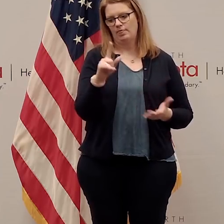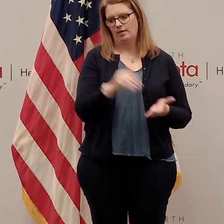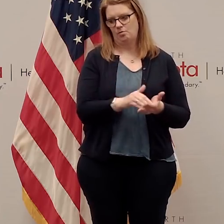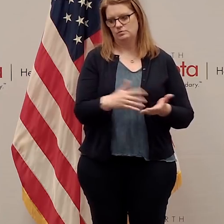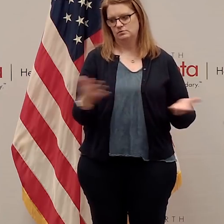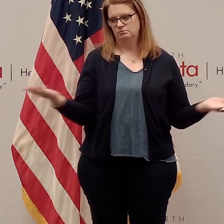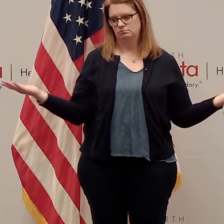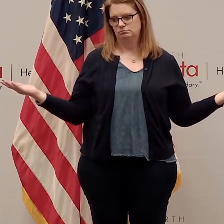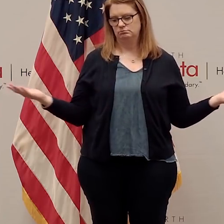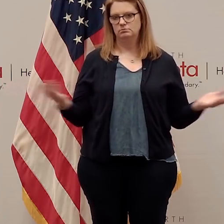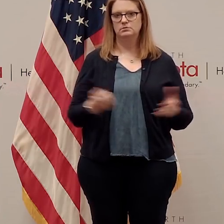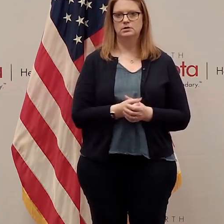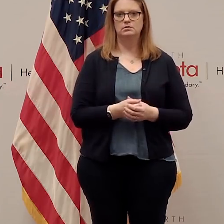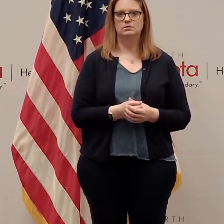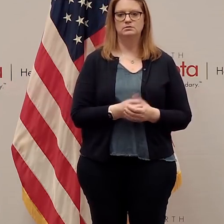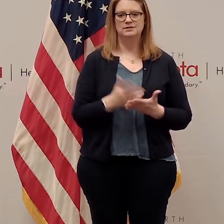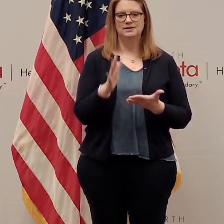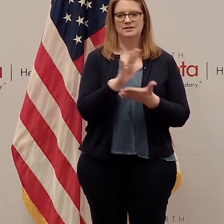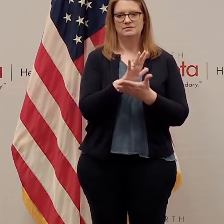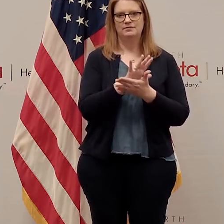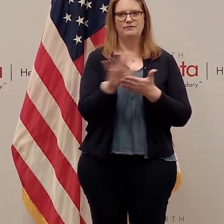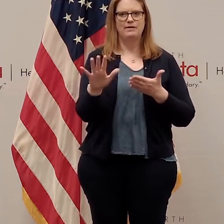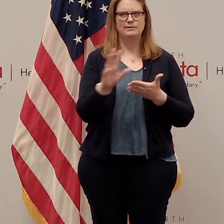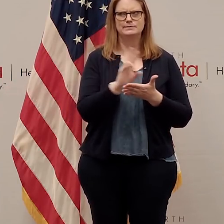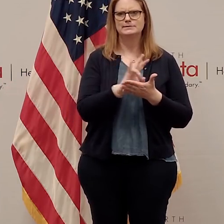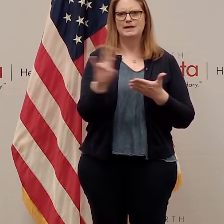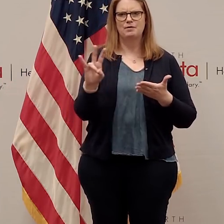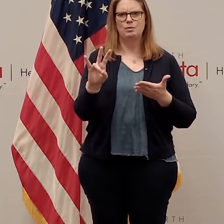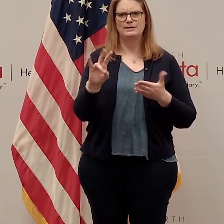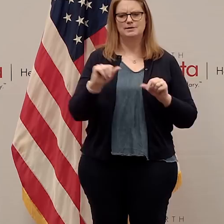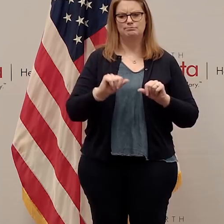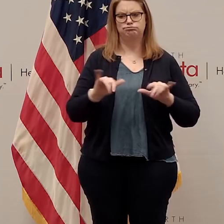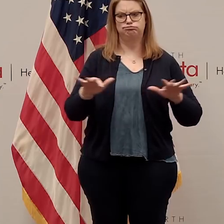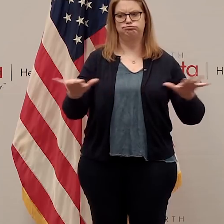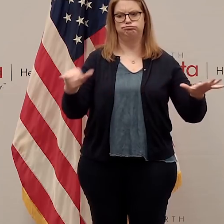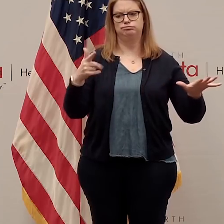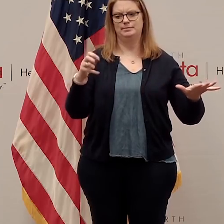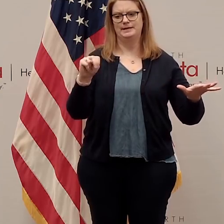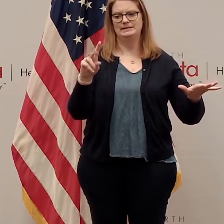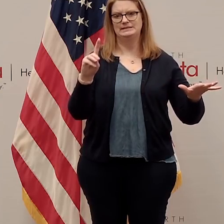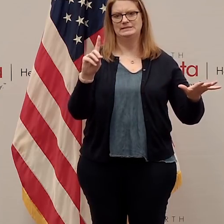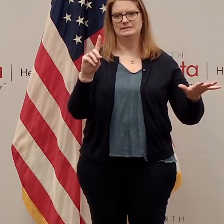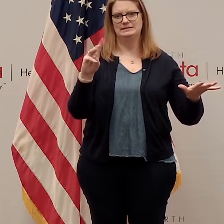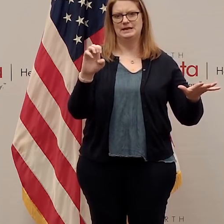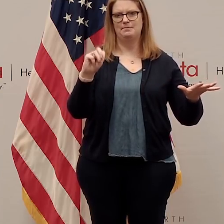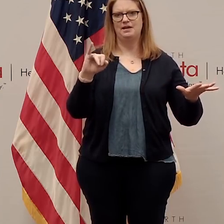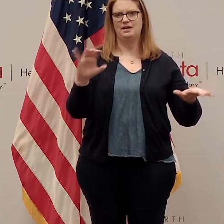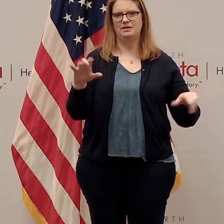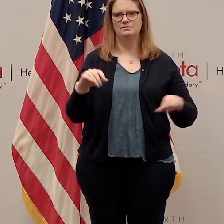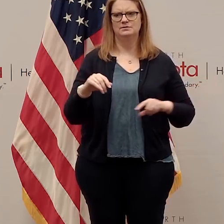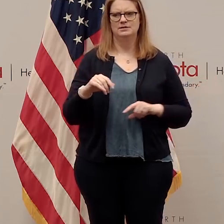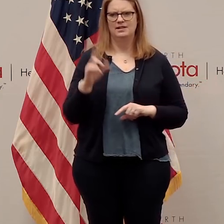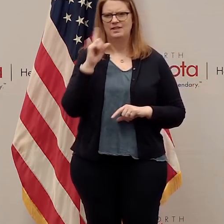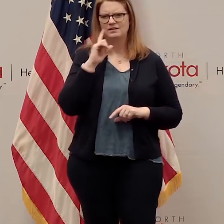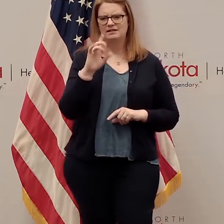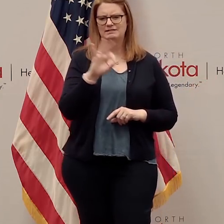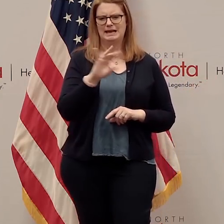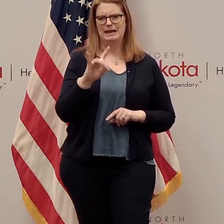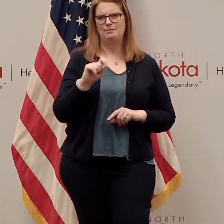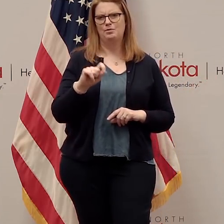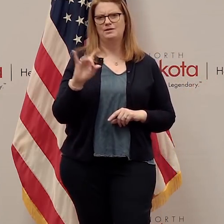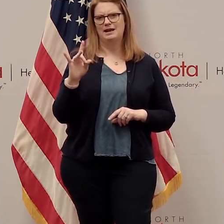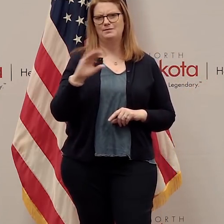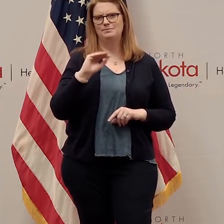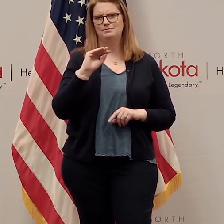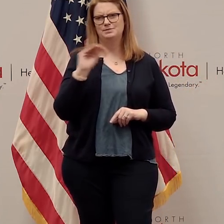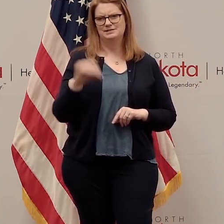and we've just gone through 5 weeks or more of 7 weeks of pandemic, and what we had in North Dakota was like 98.8% people